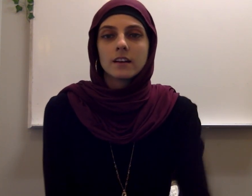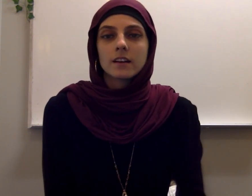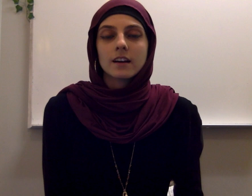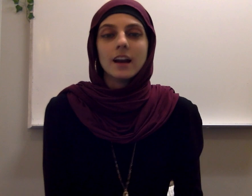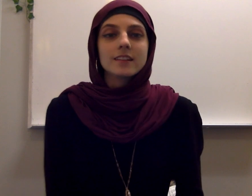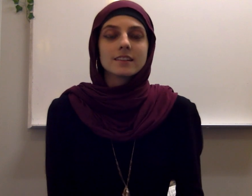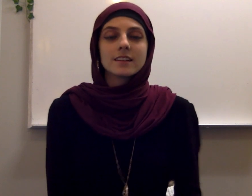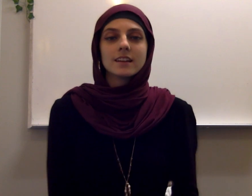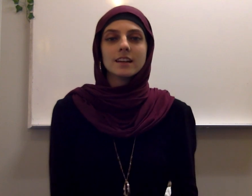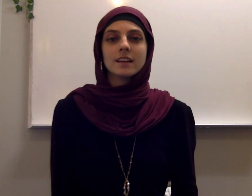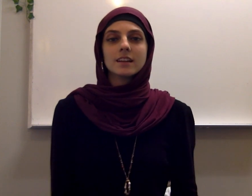Cut.